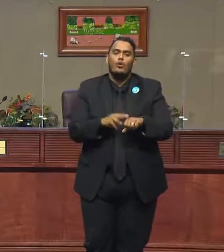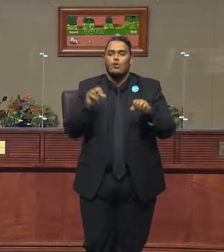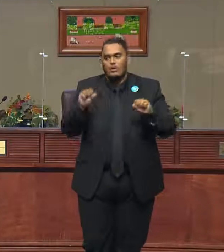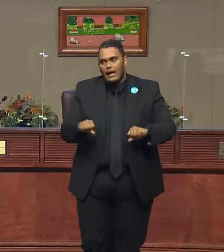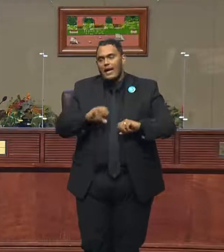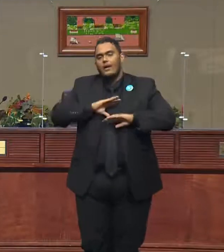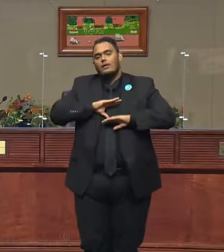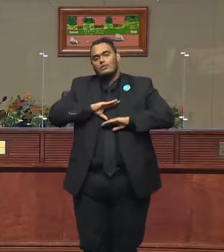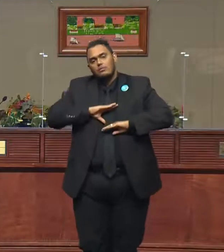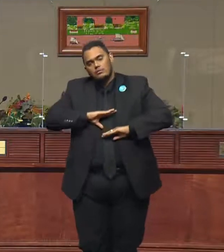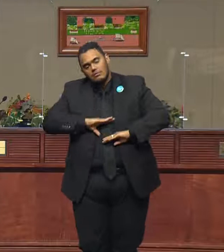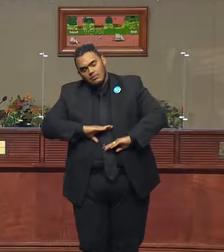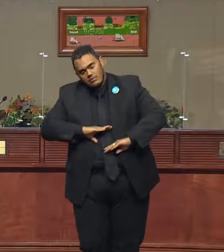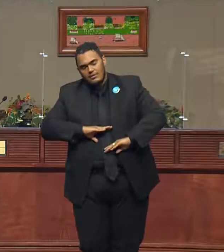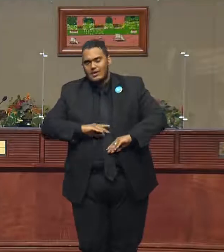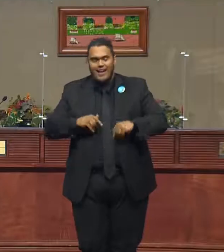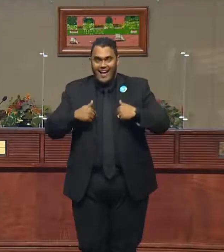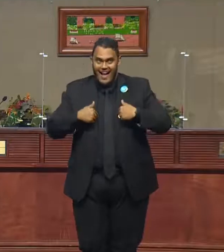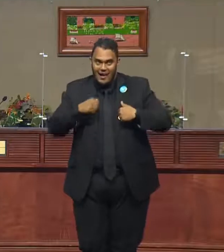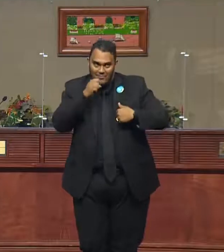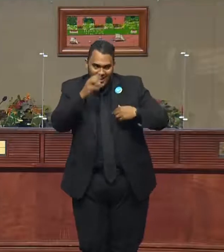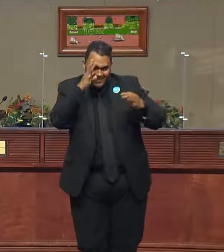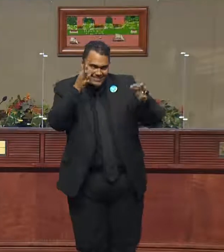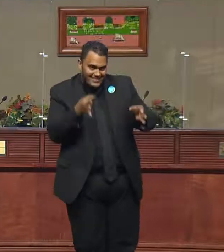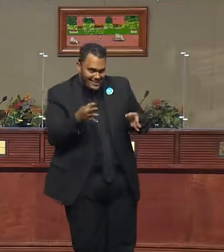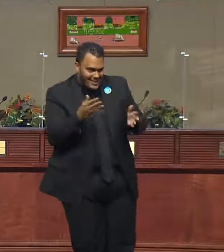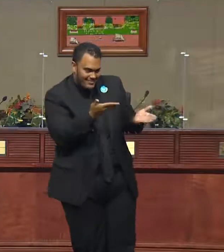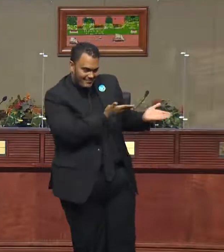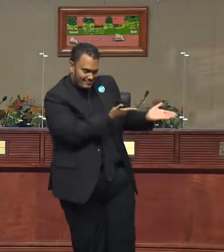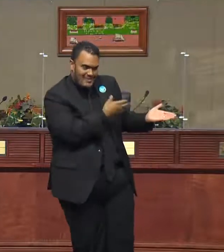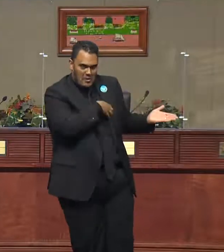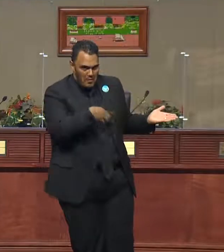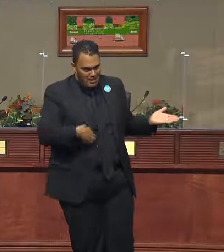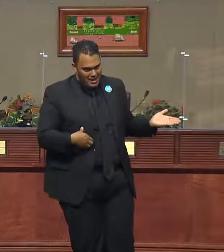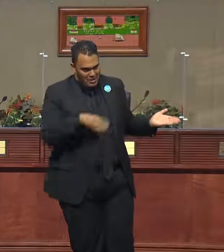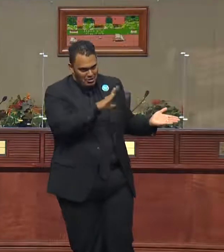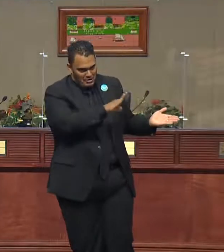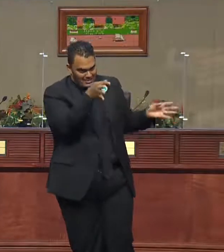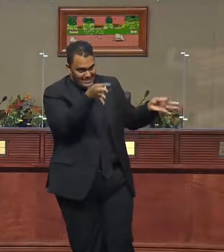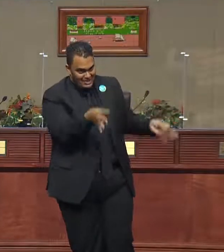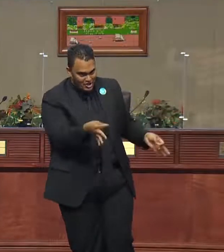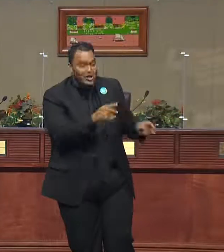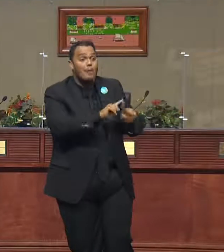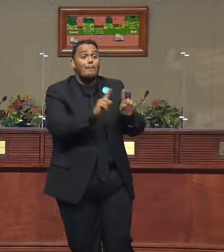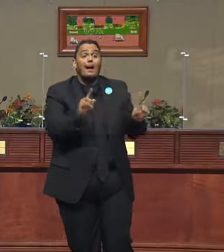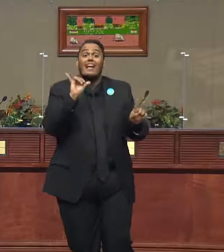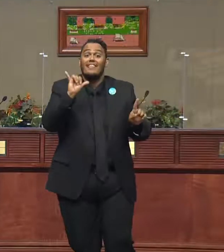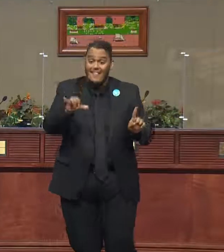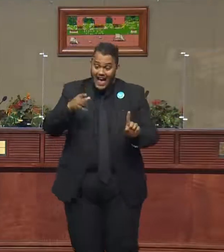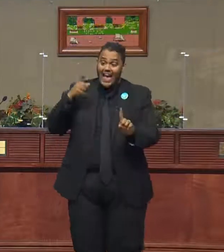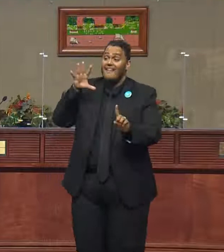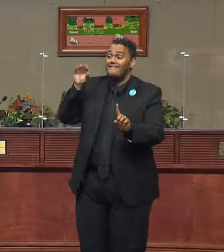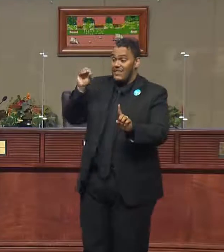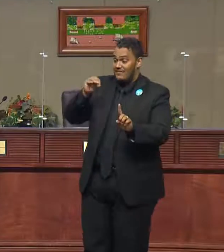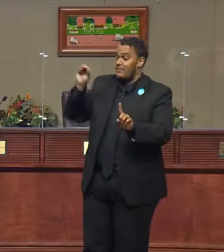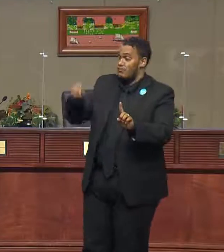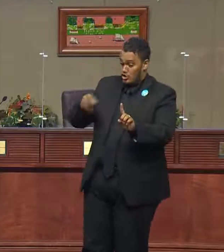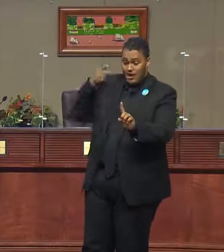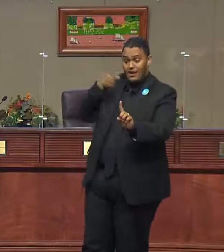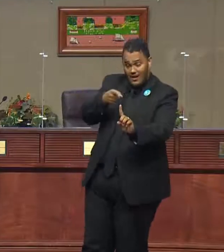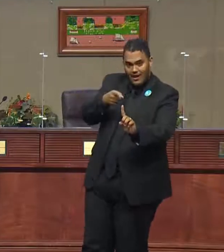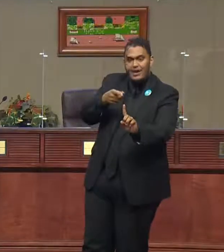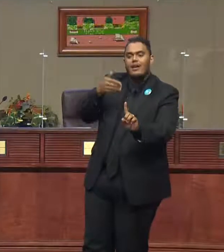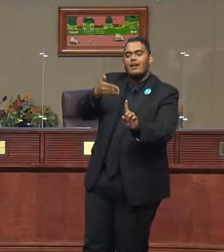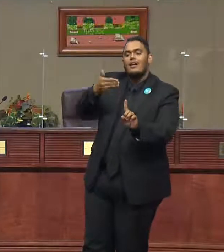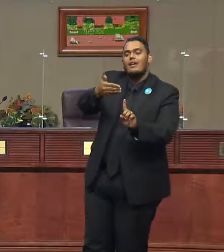mayor's shoes, that will be his decision, but getting to that point is where we could start changing things. And things